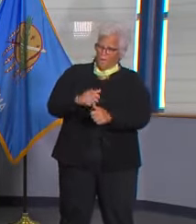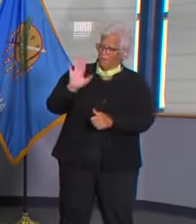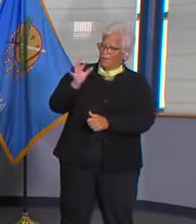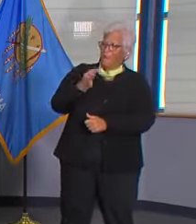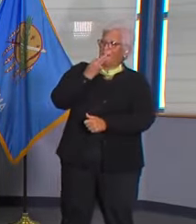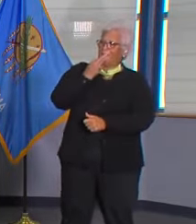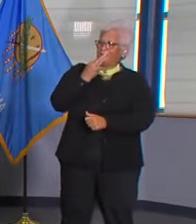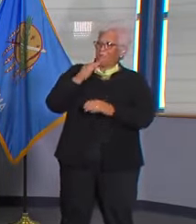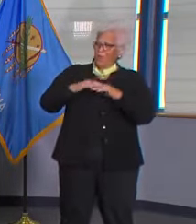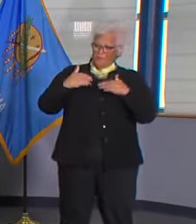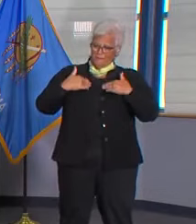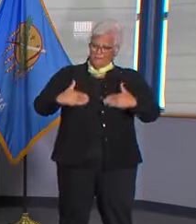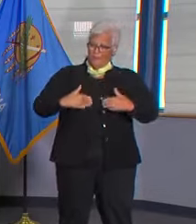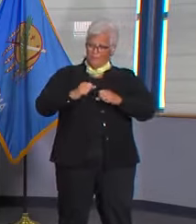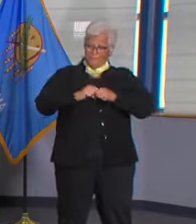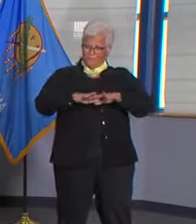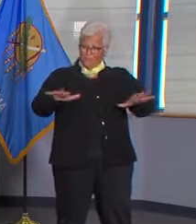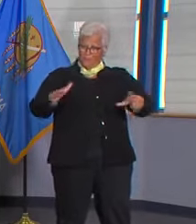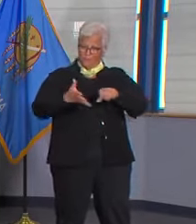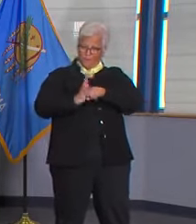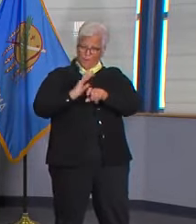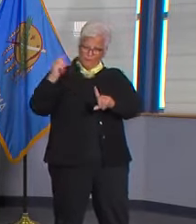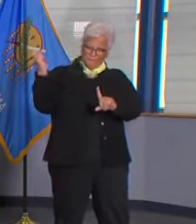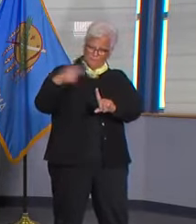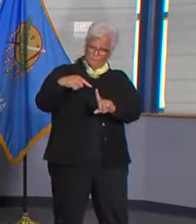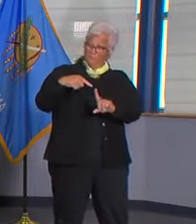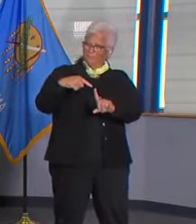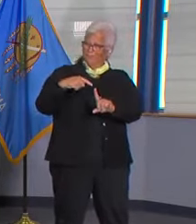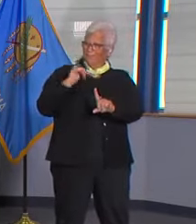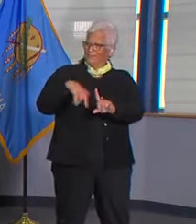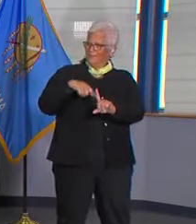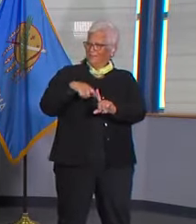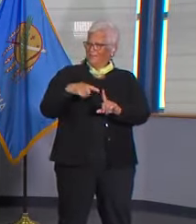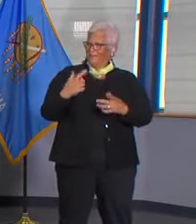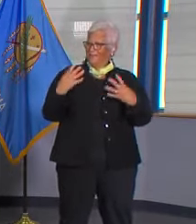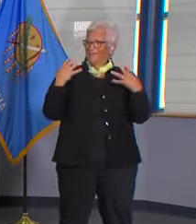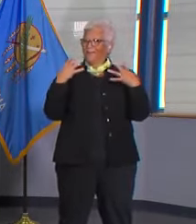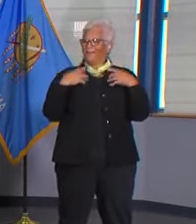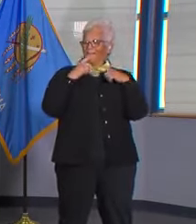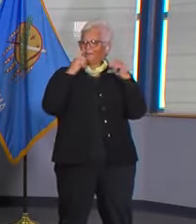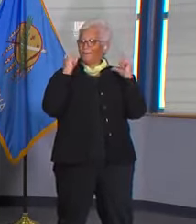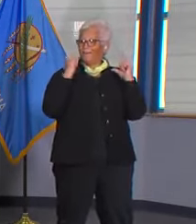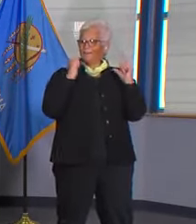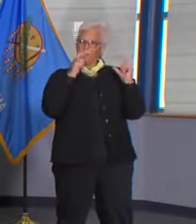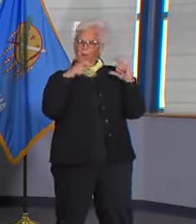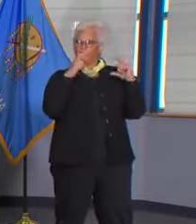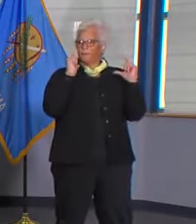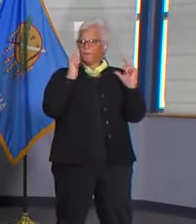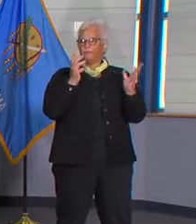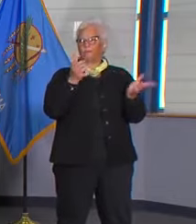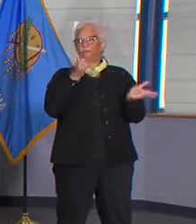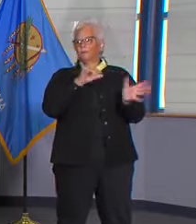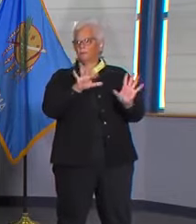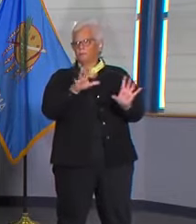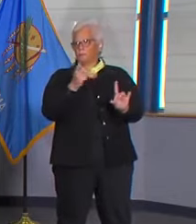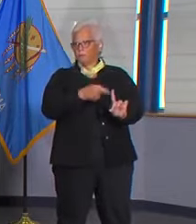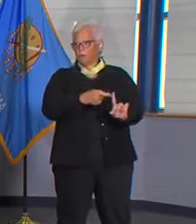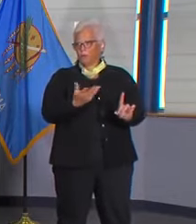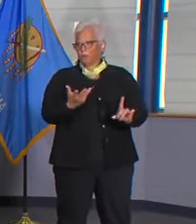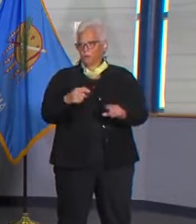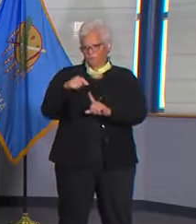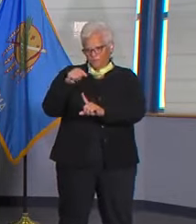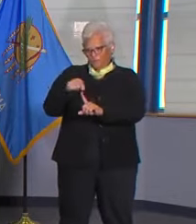we have a city council that feels the same way and has proven that with their votes when they were, you know, 7 of the 9 up for